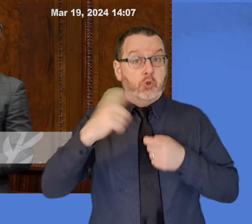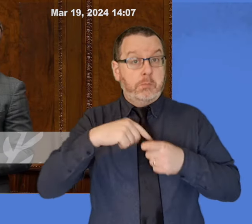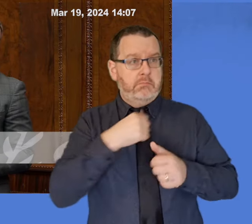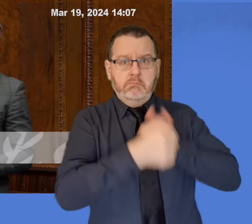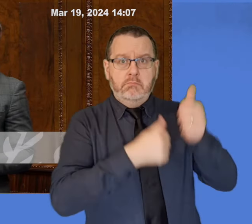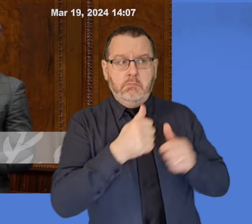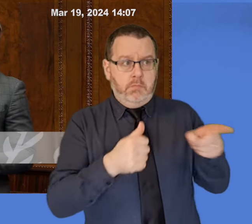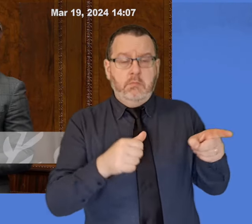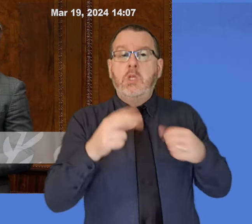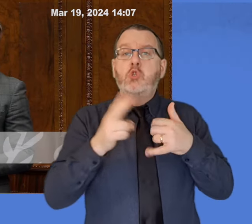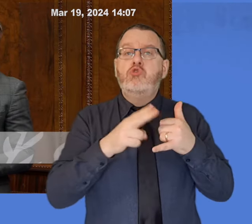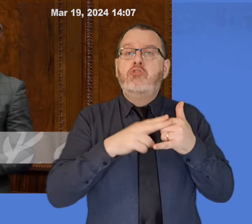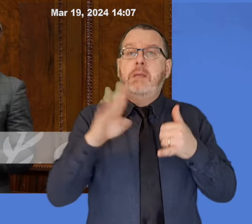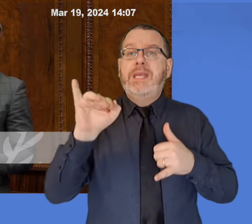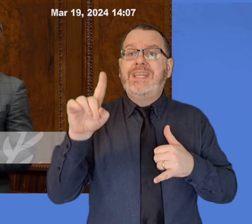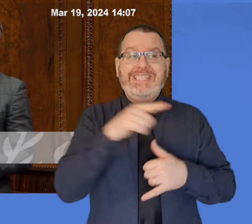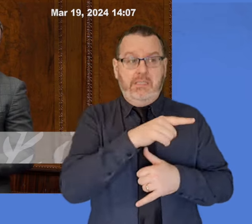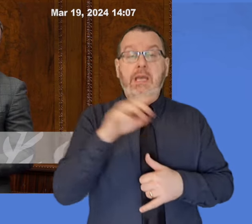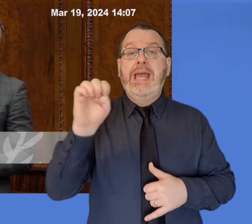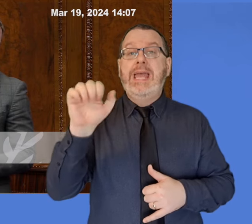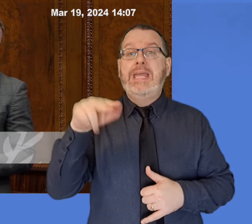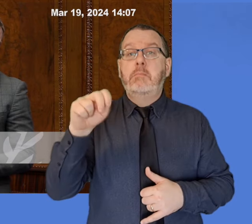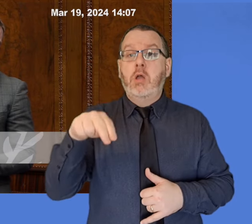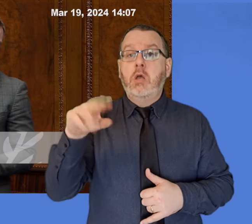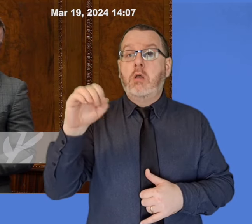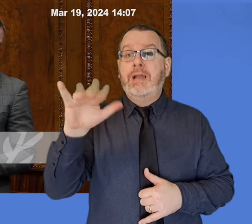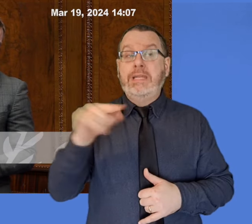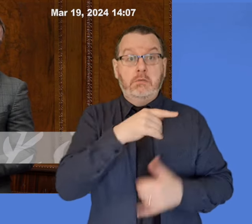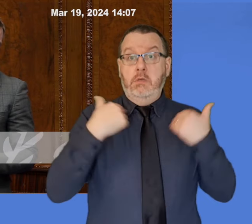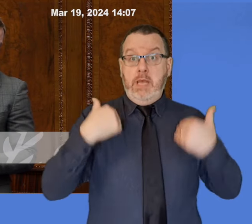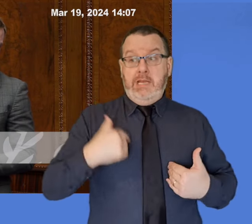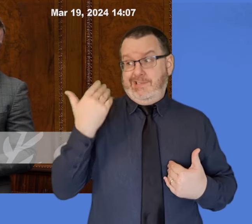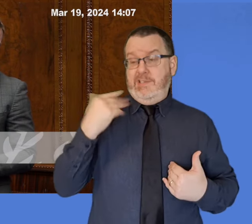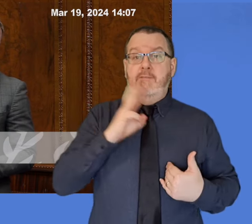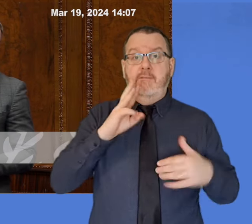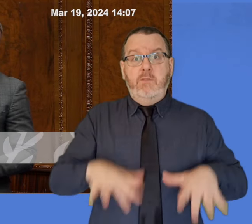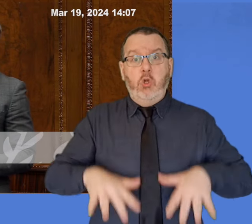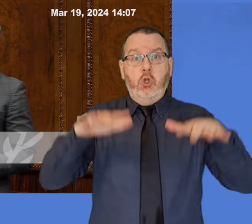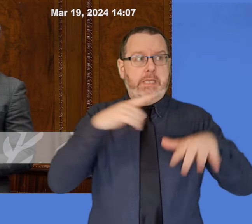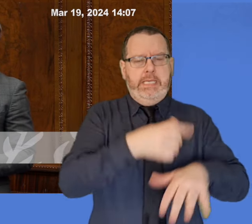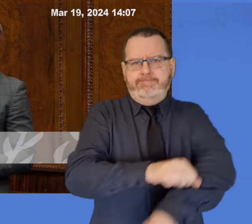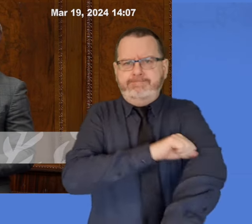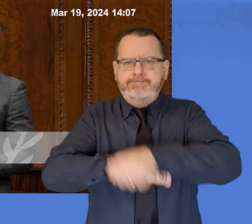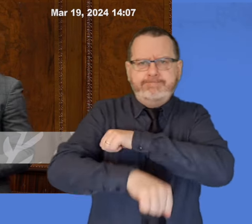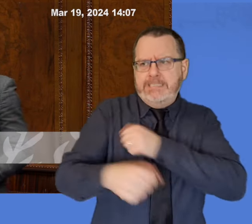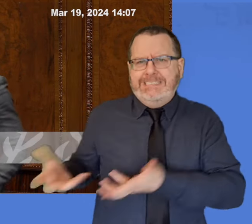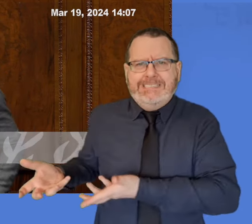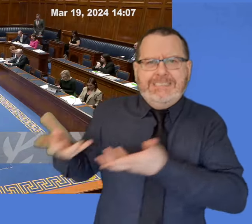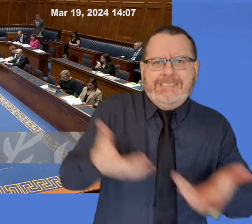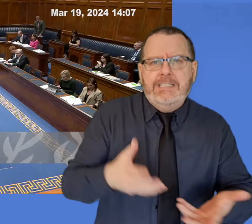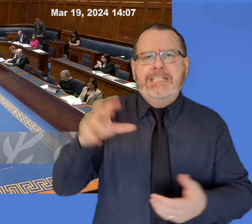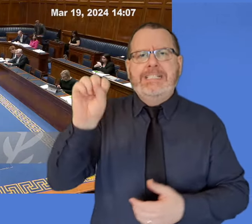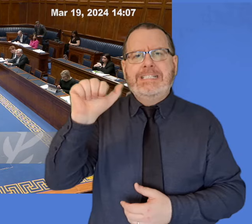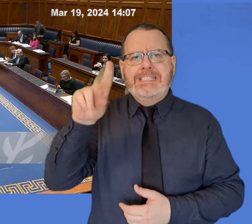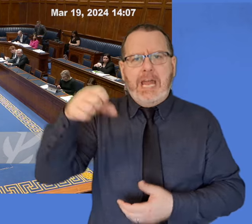sleeves rolled up and was carting sandbags and doing immense work to protect local businesses and stand up for local businesses during that time of huge duress for them?